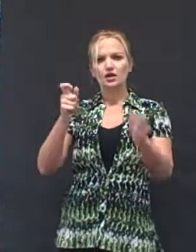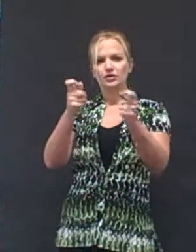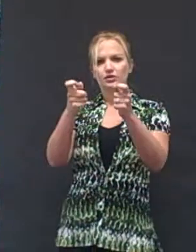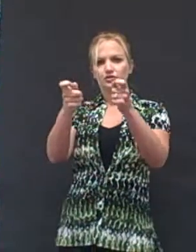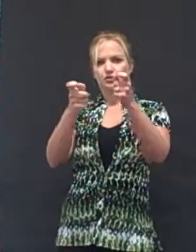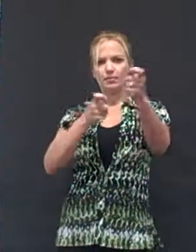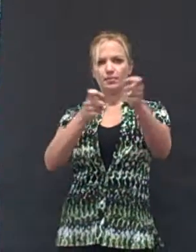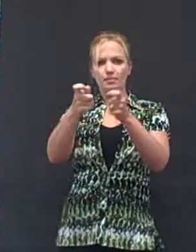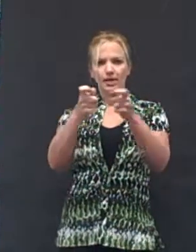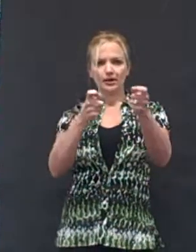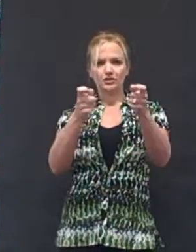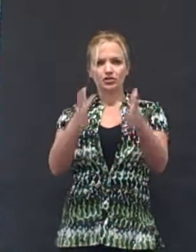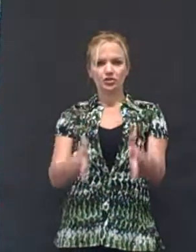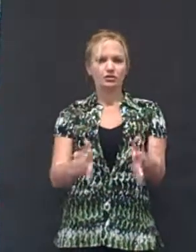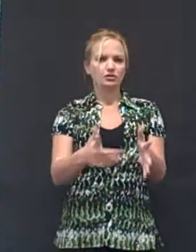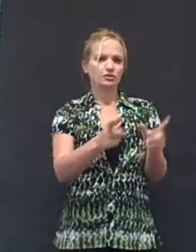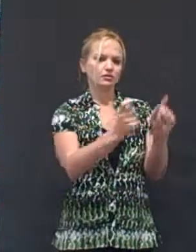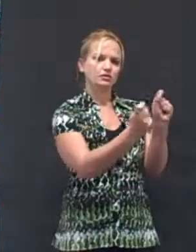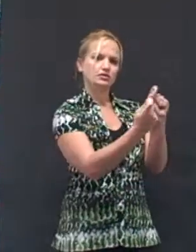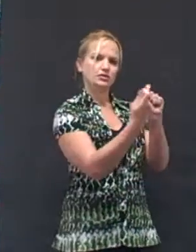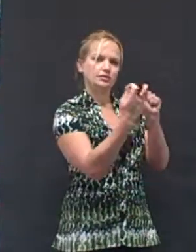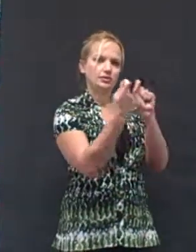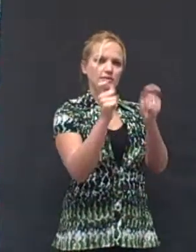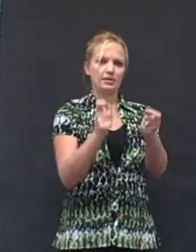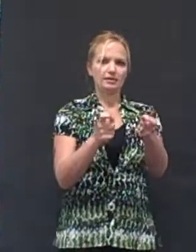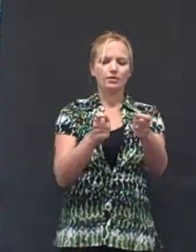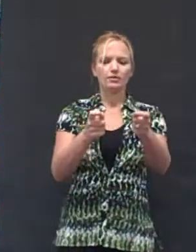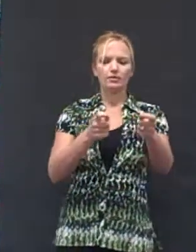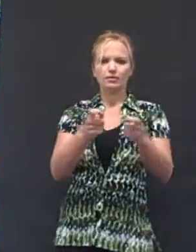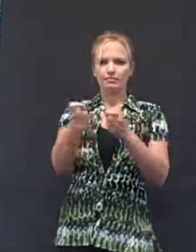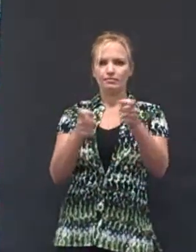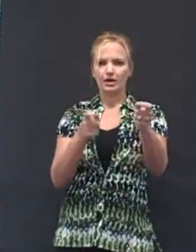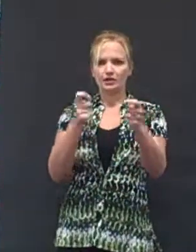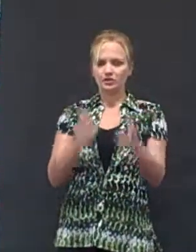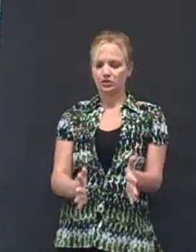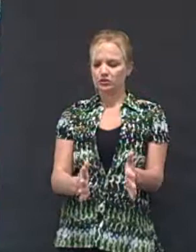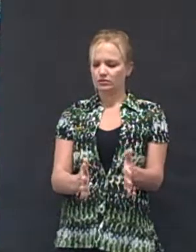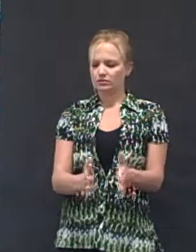You can do manager, so it's the baby O, manager.